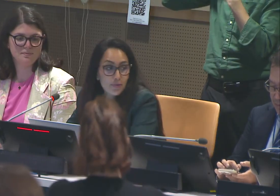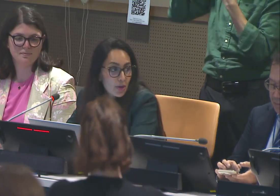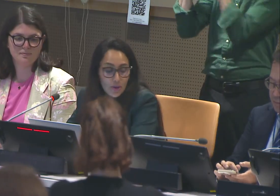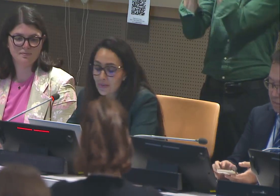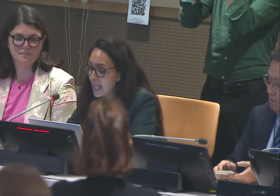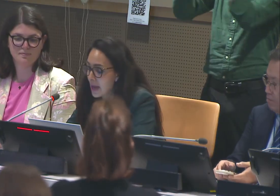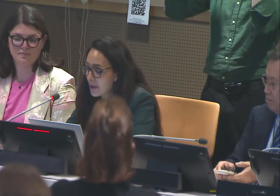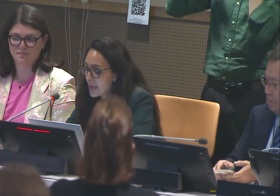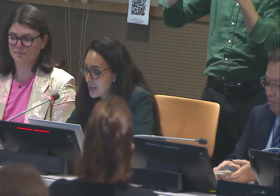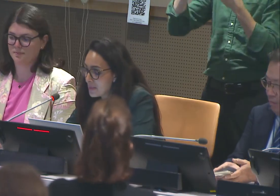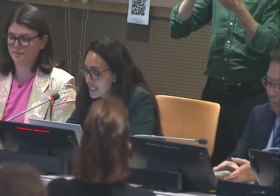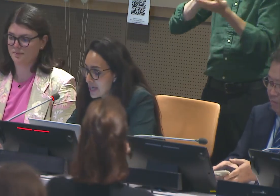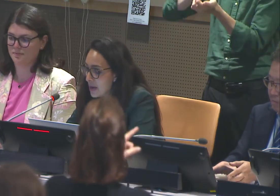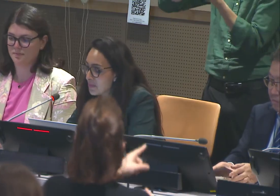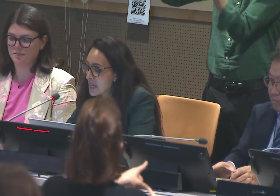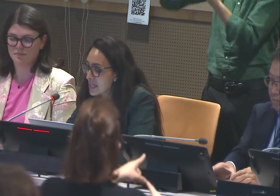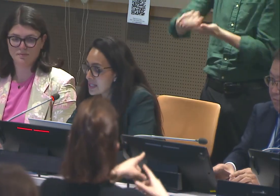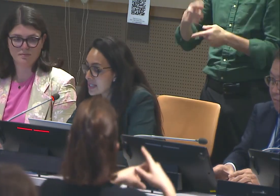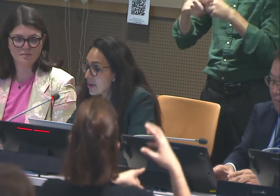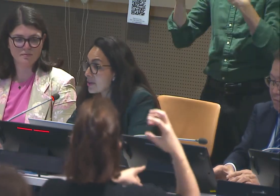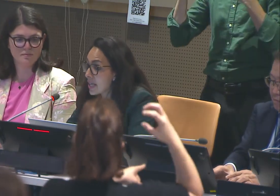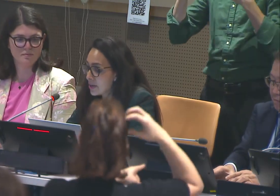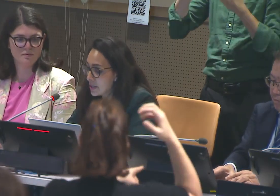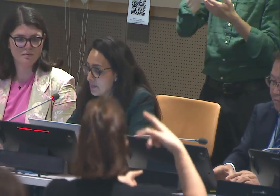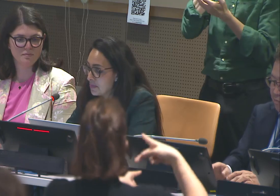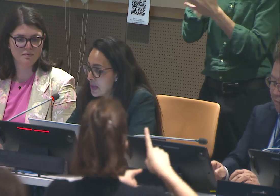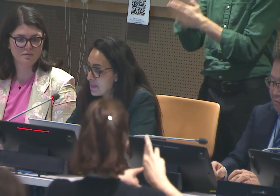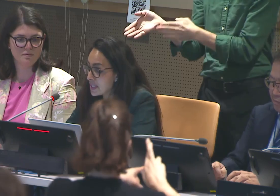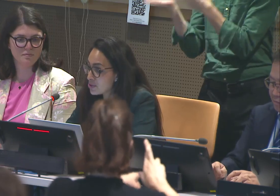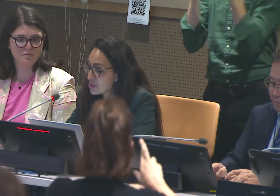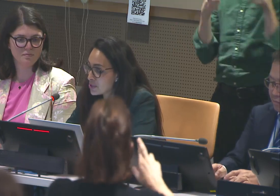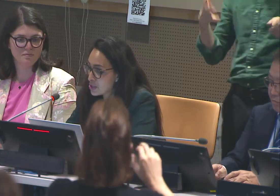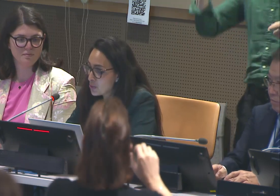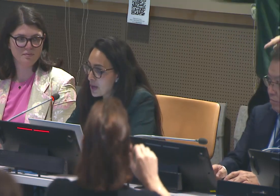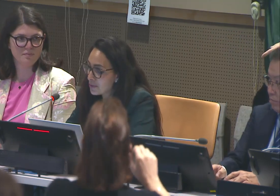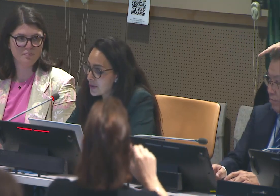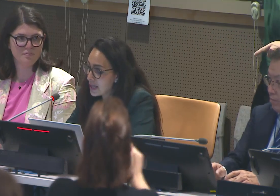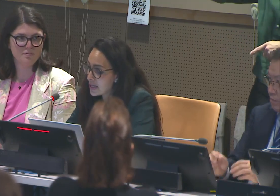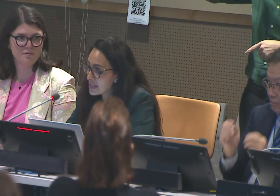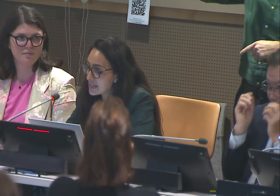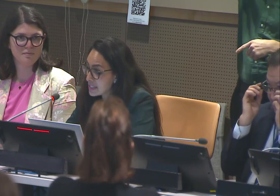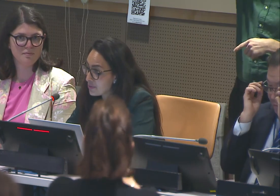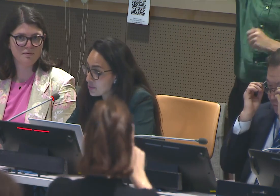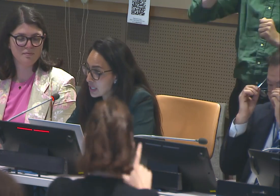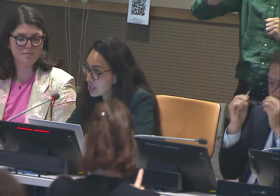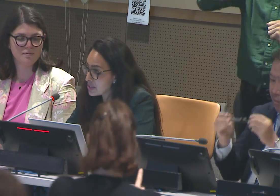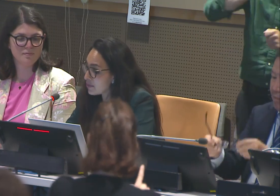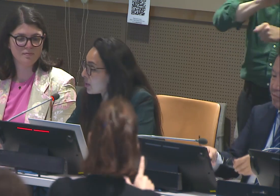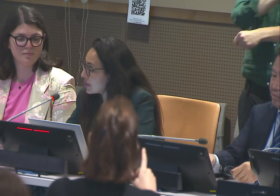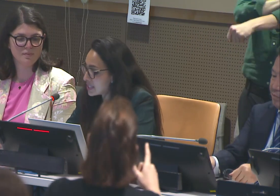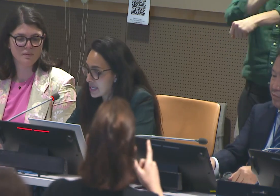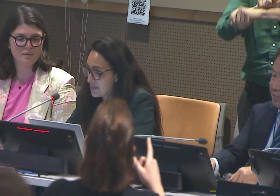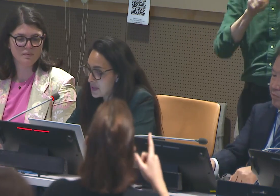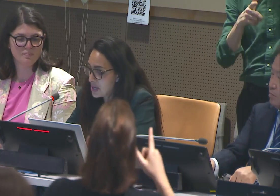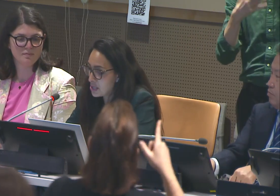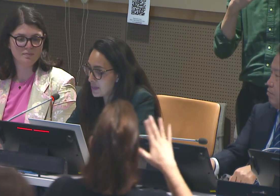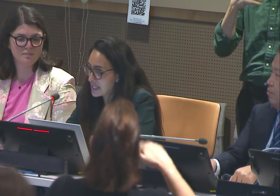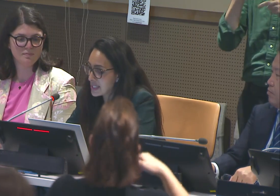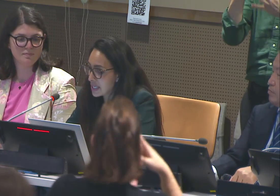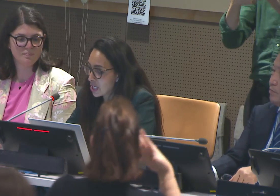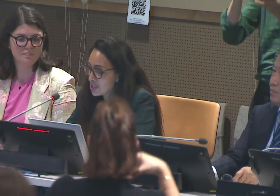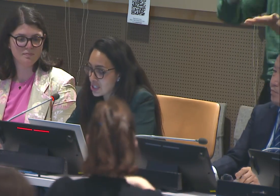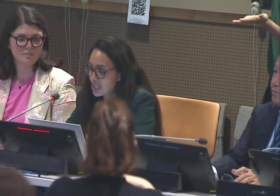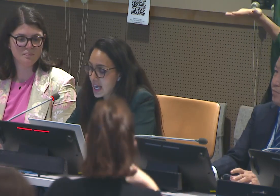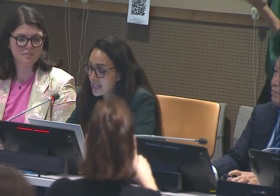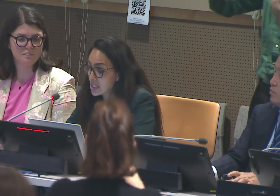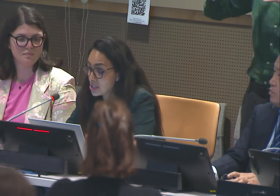Social Welfare of Lao PDR, the Sierra Leonean Ministry of Social Welfare, Centre for Inclusive Policy,